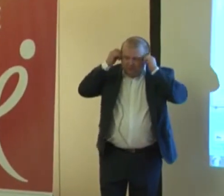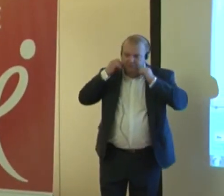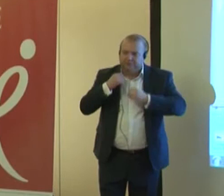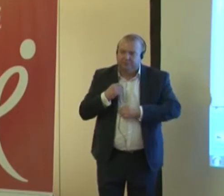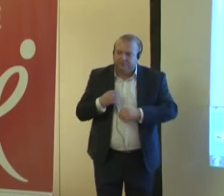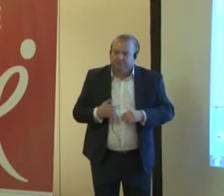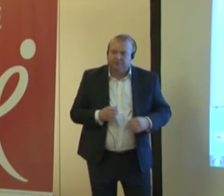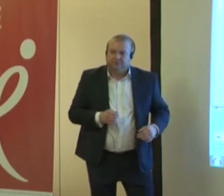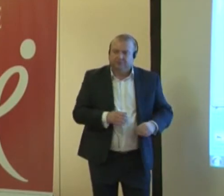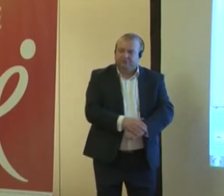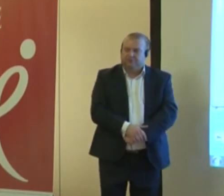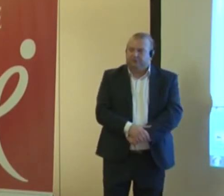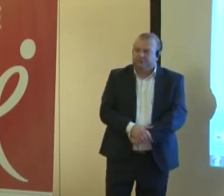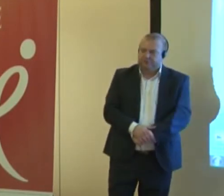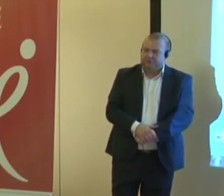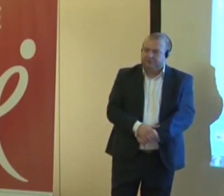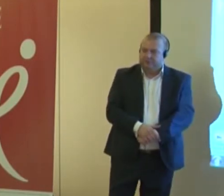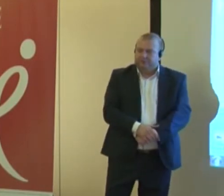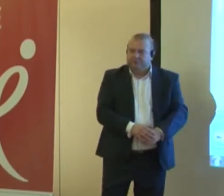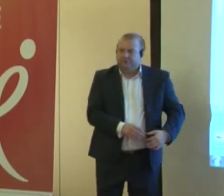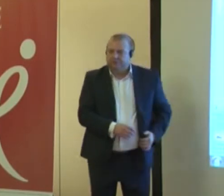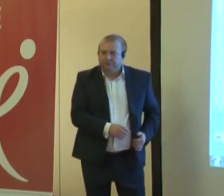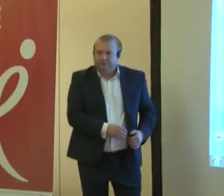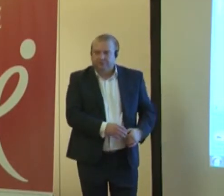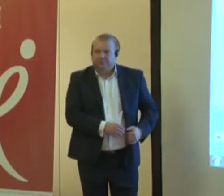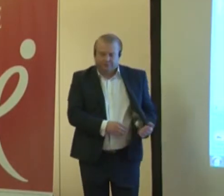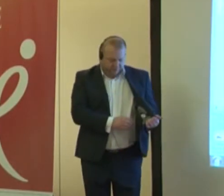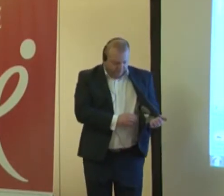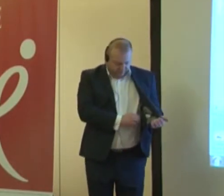So the presentation of Dyrektora Meijera.